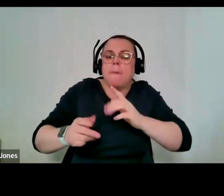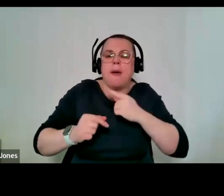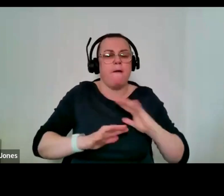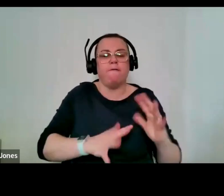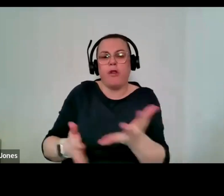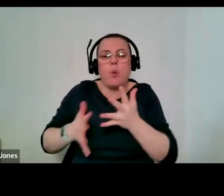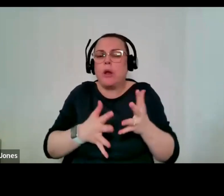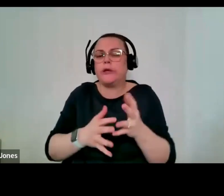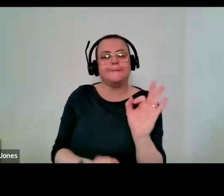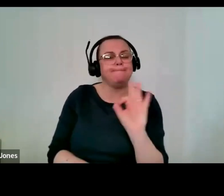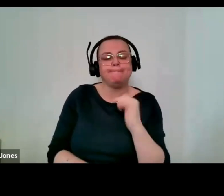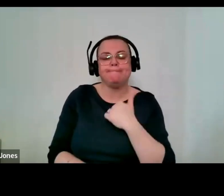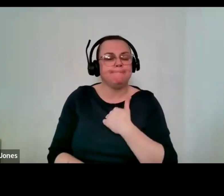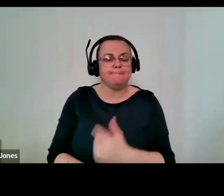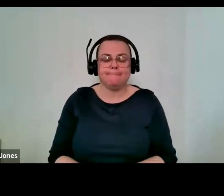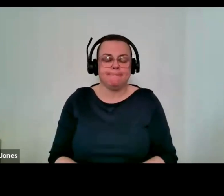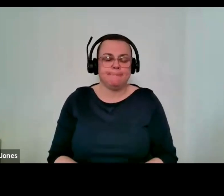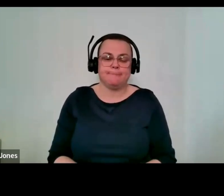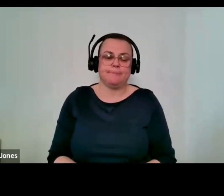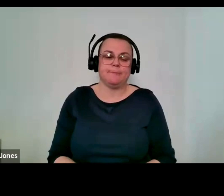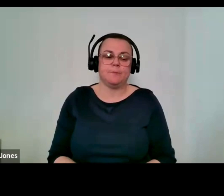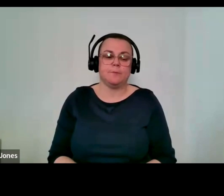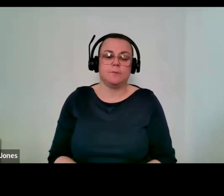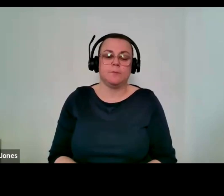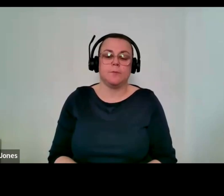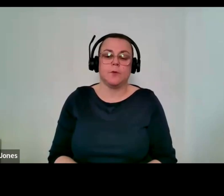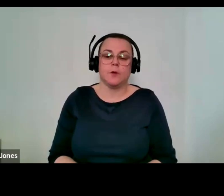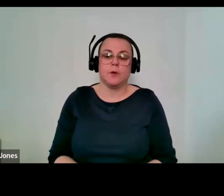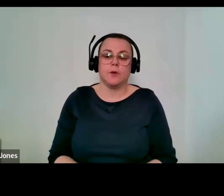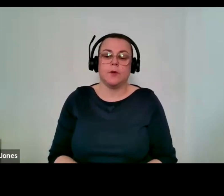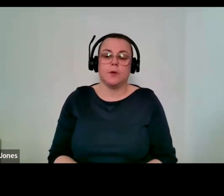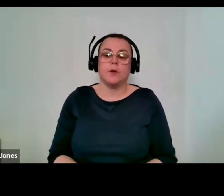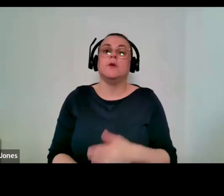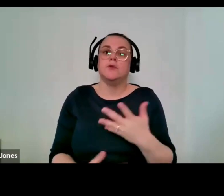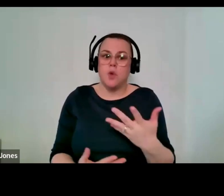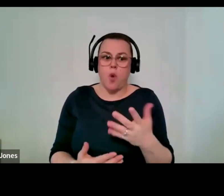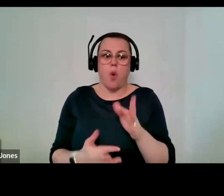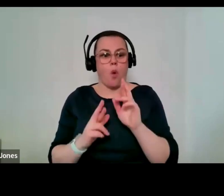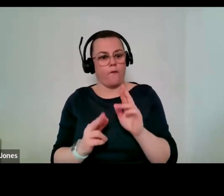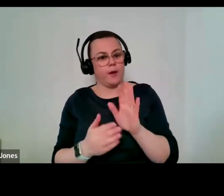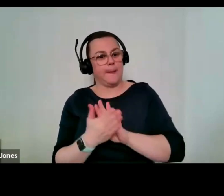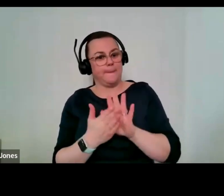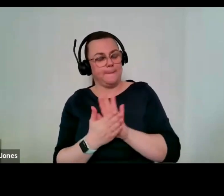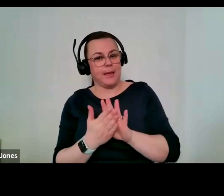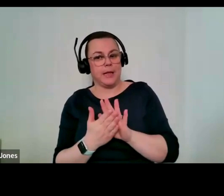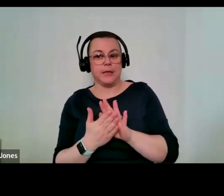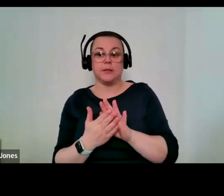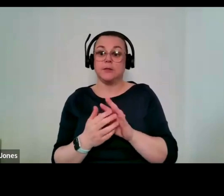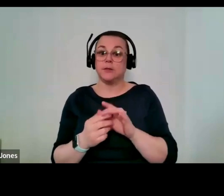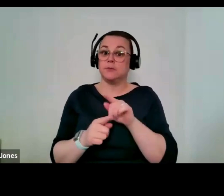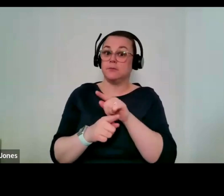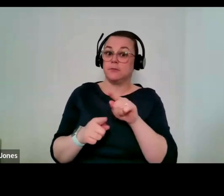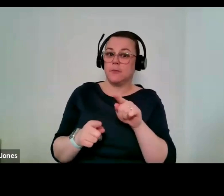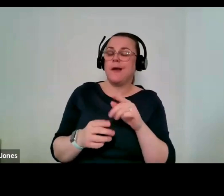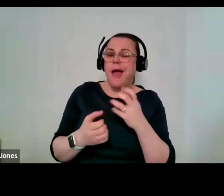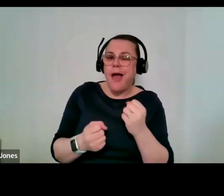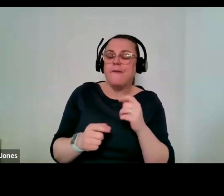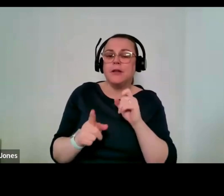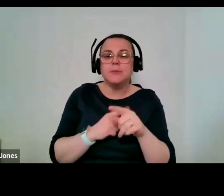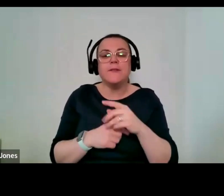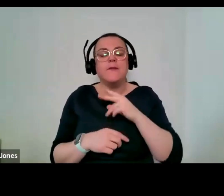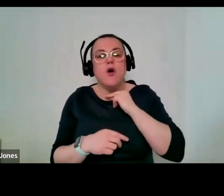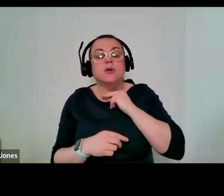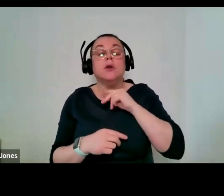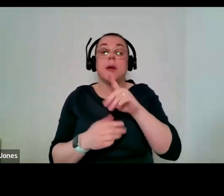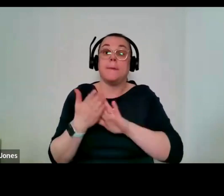fluent. So I do have a bit of a deaf accent to hopefully be able to understand me okay today. Unfortunately, I have come down with a